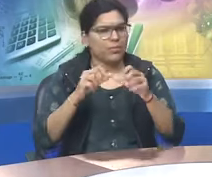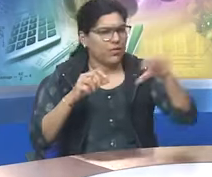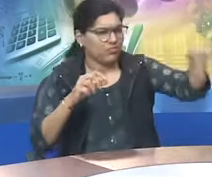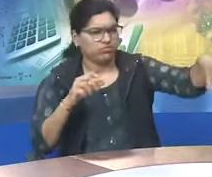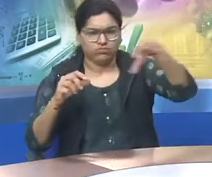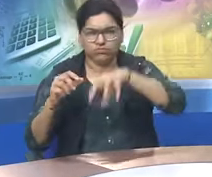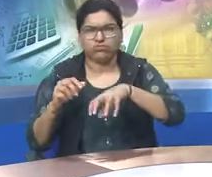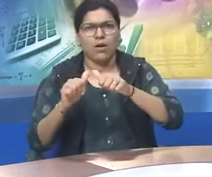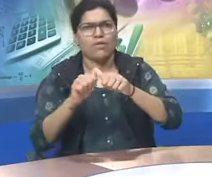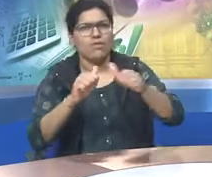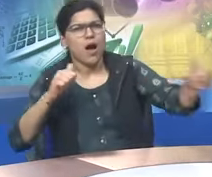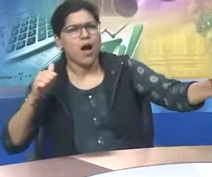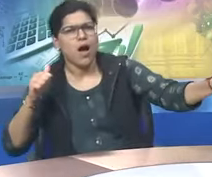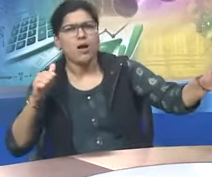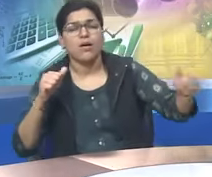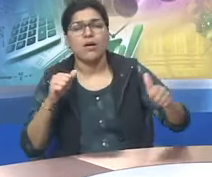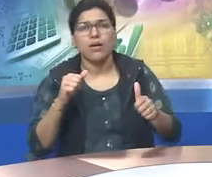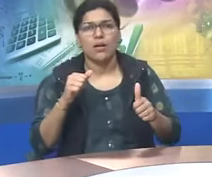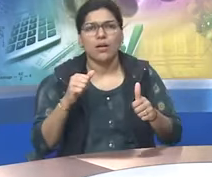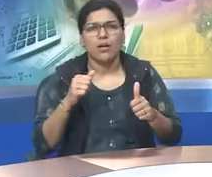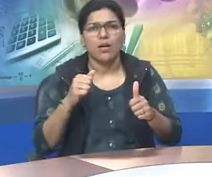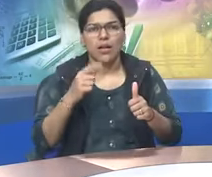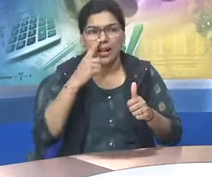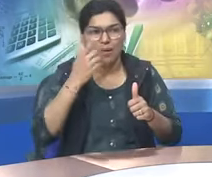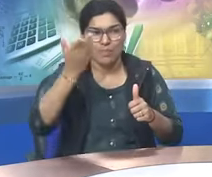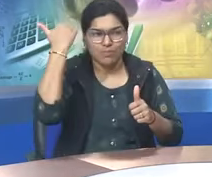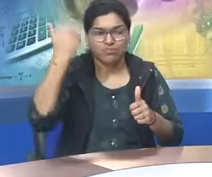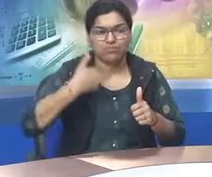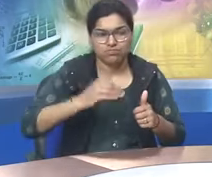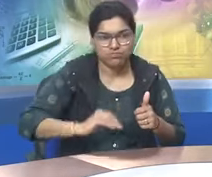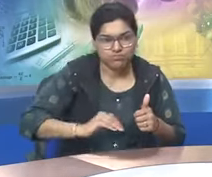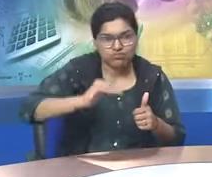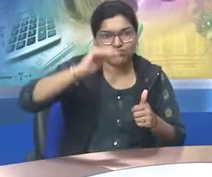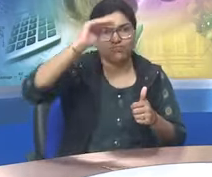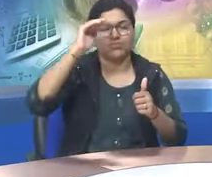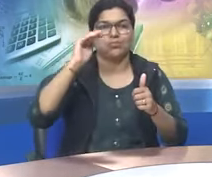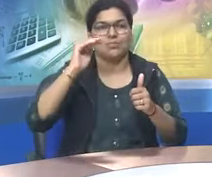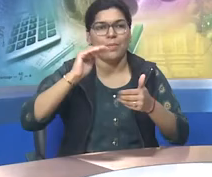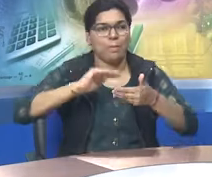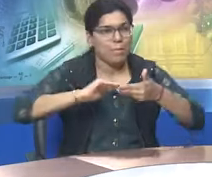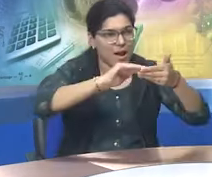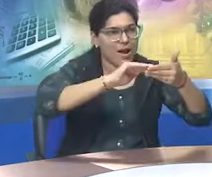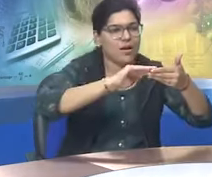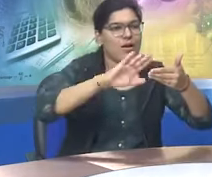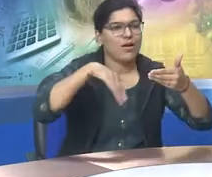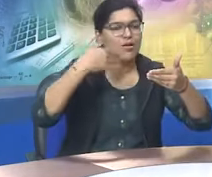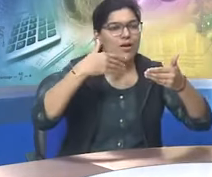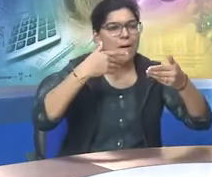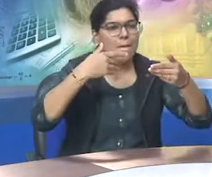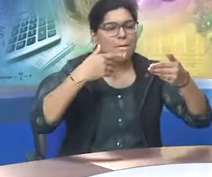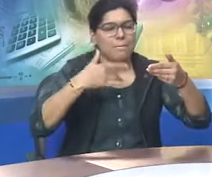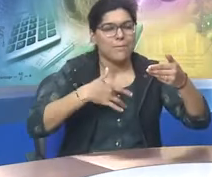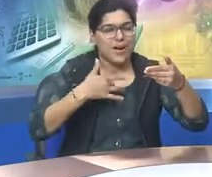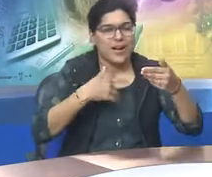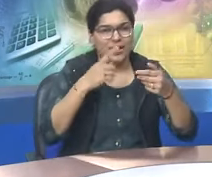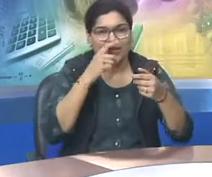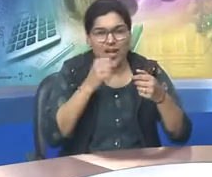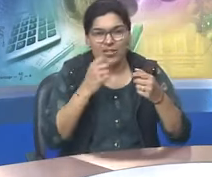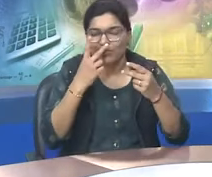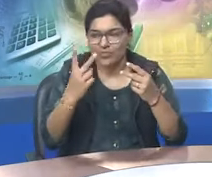same house seems to be an entirely different house, which is far away from the one she grew